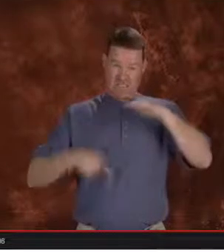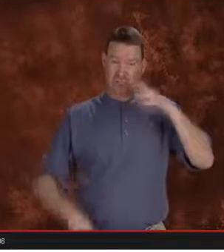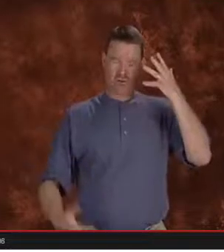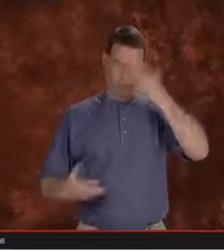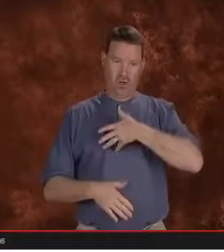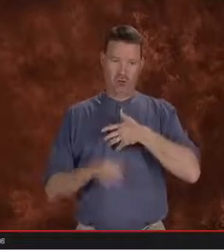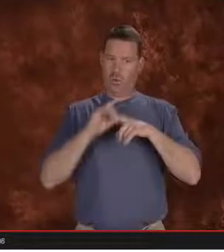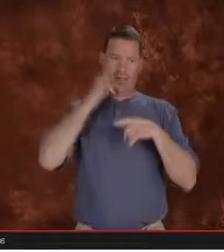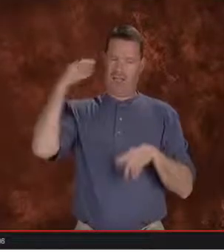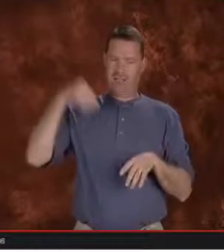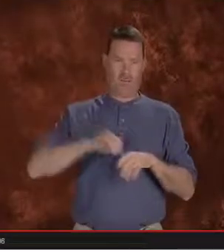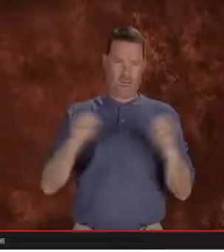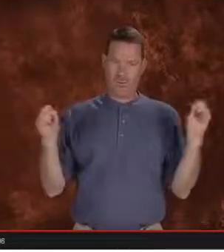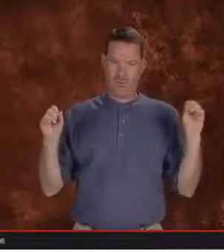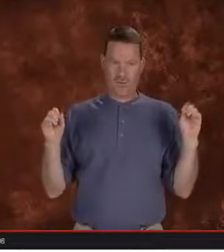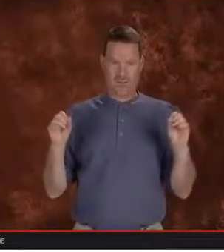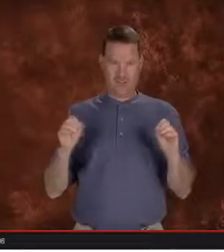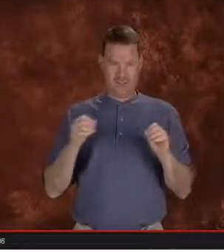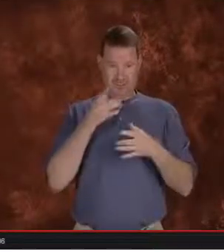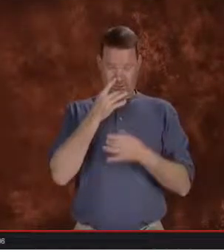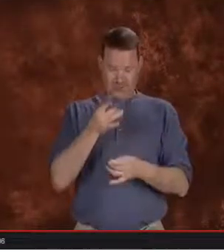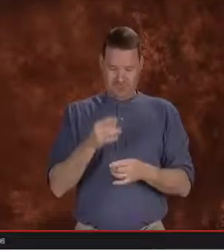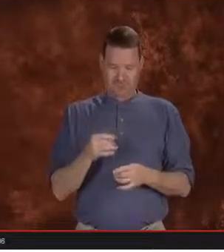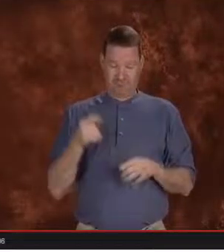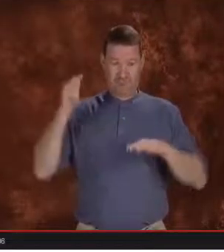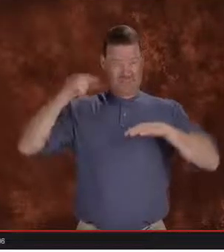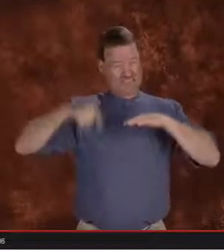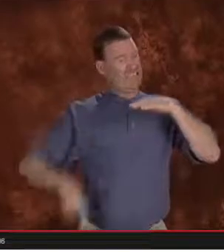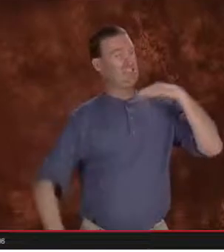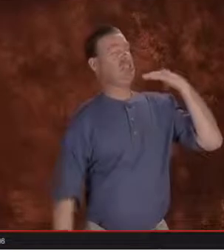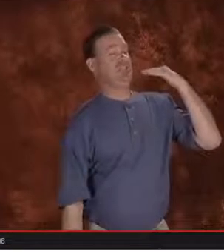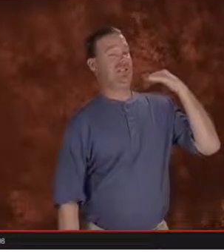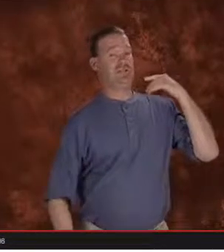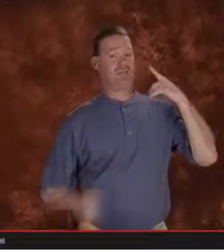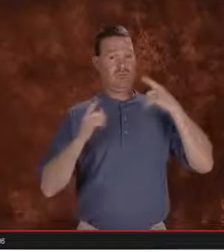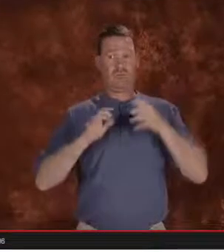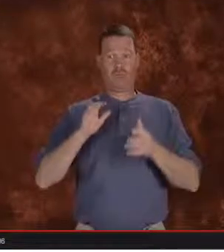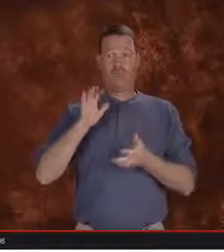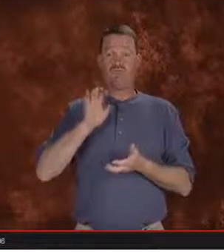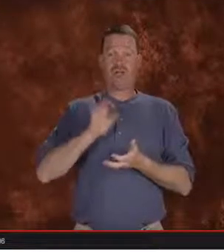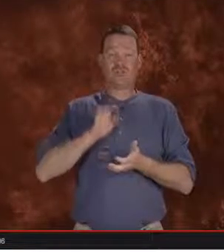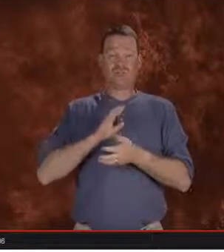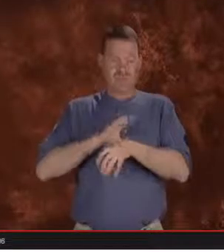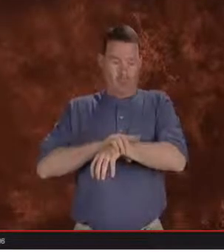down 1,025 feet. And that's never been heard of.